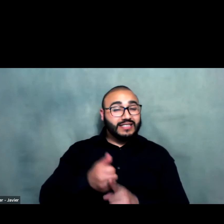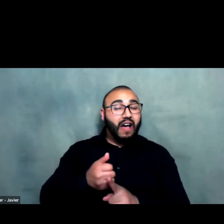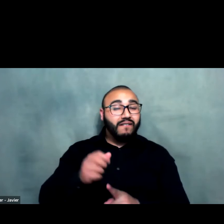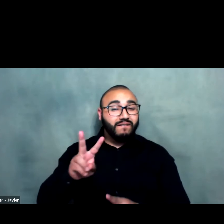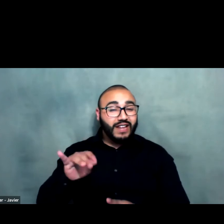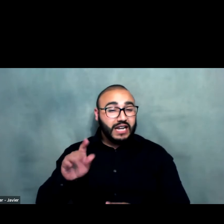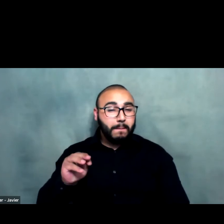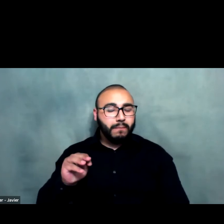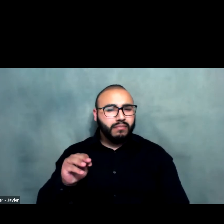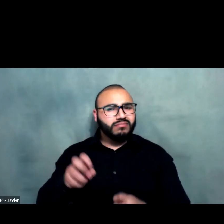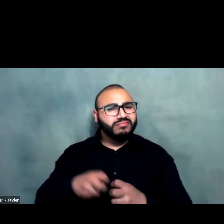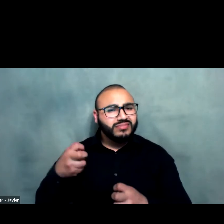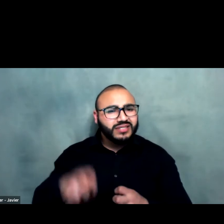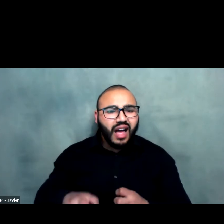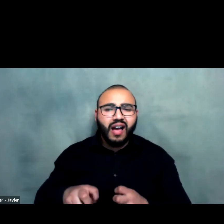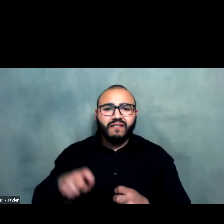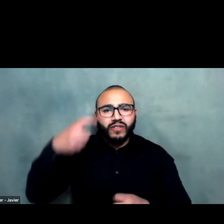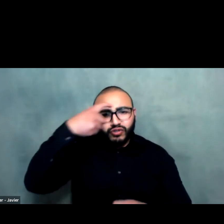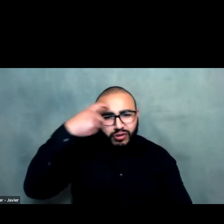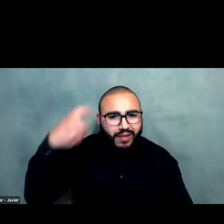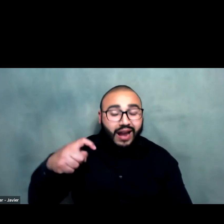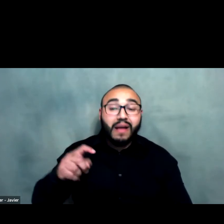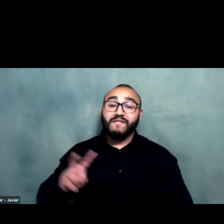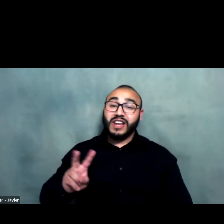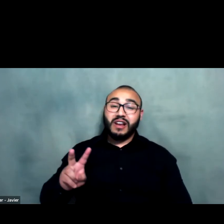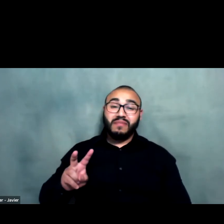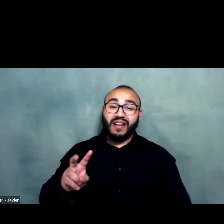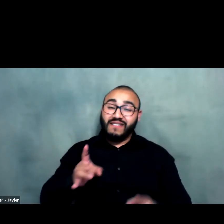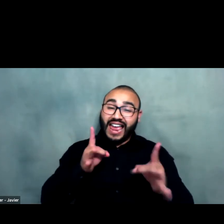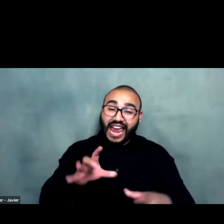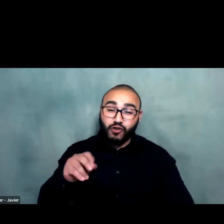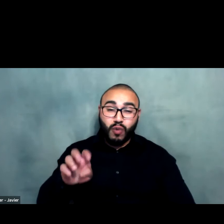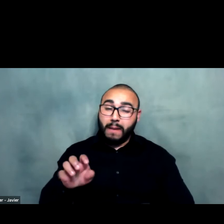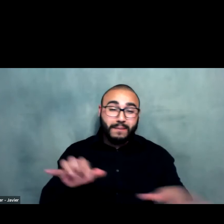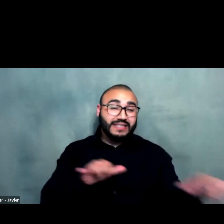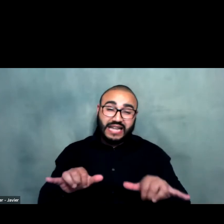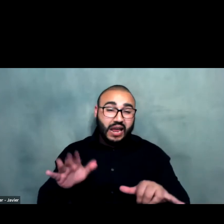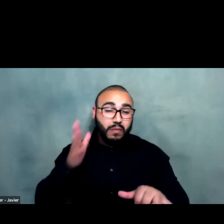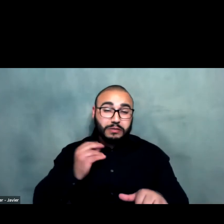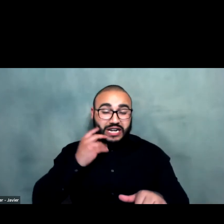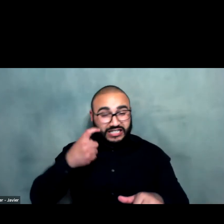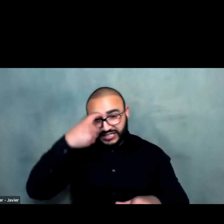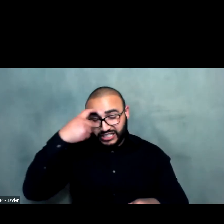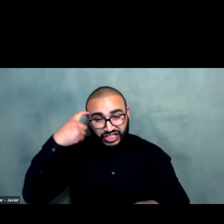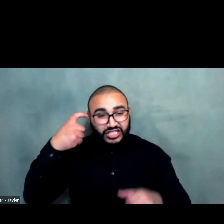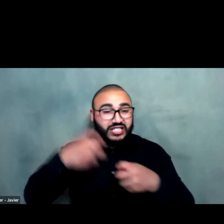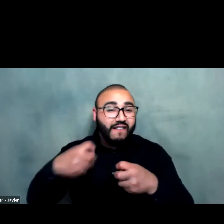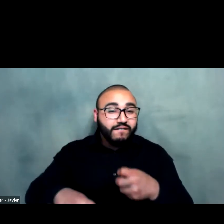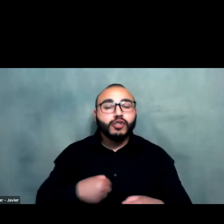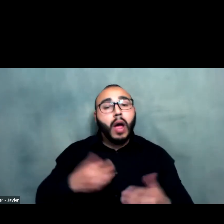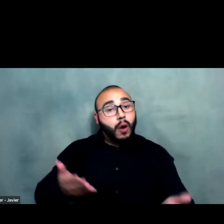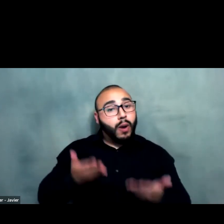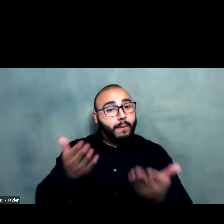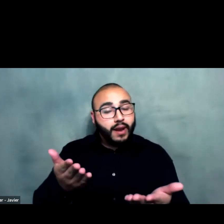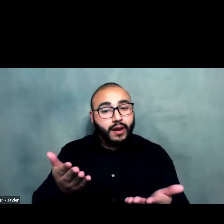traumatic. And so being a victim of a hate crime is no different. So I would recommend, you know, if